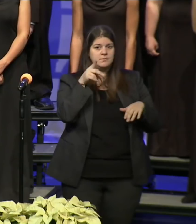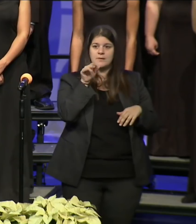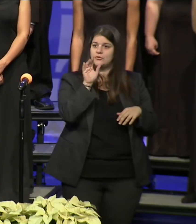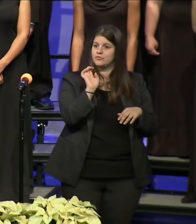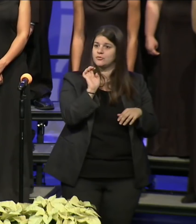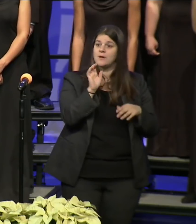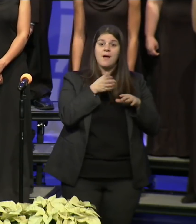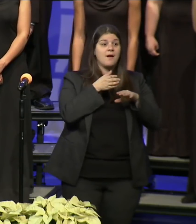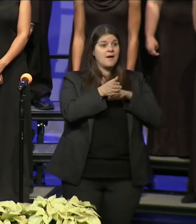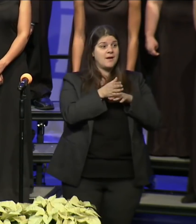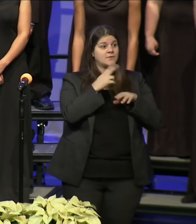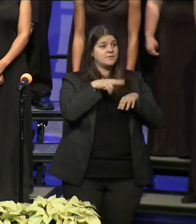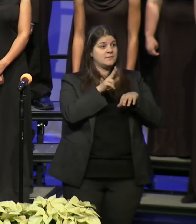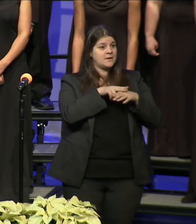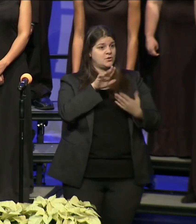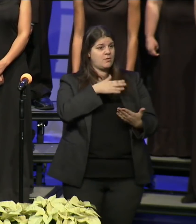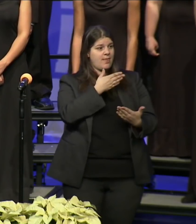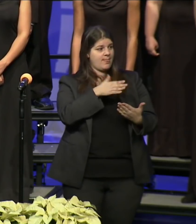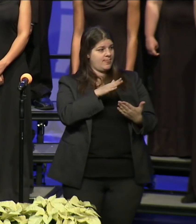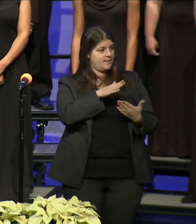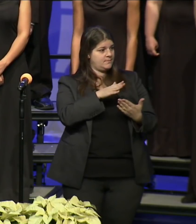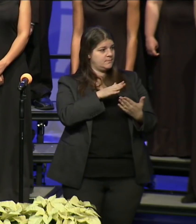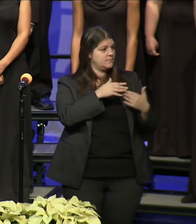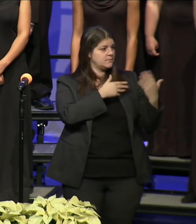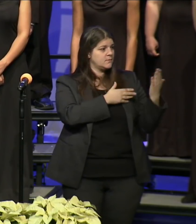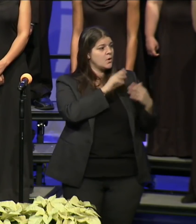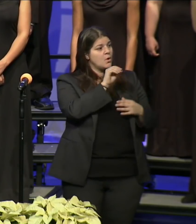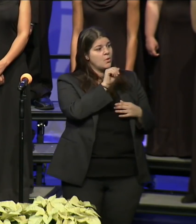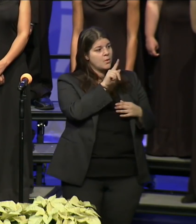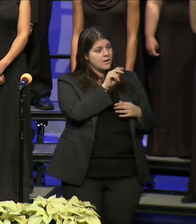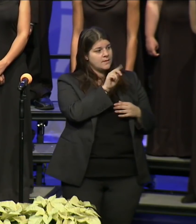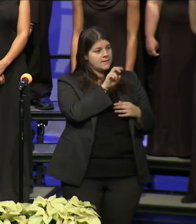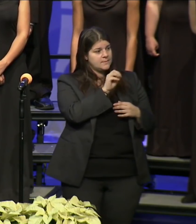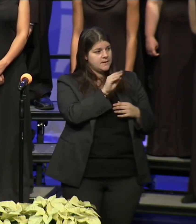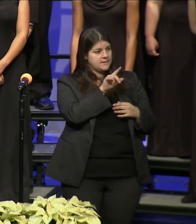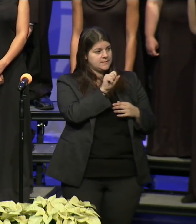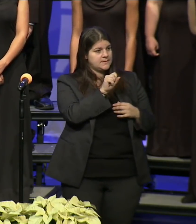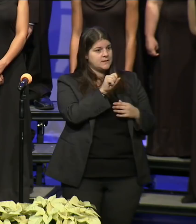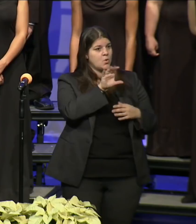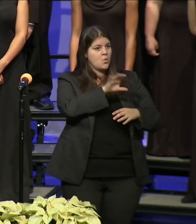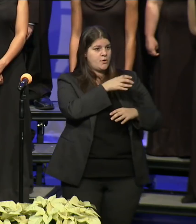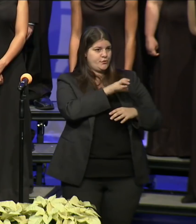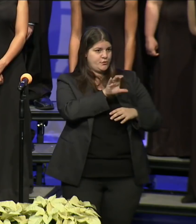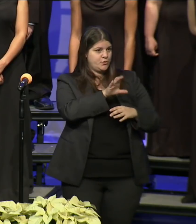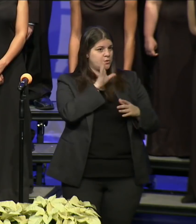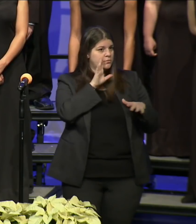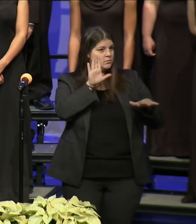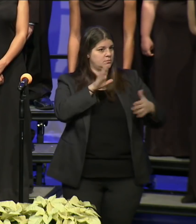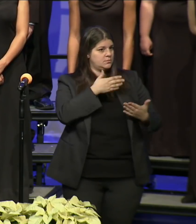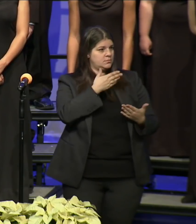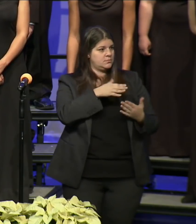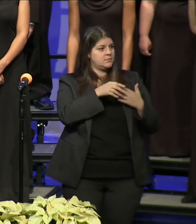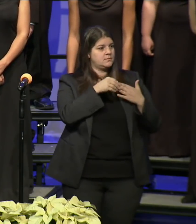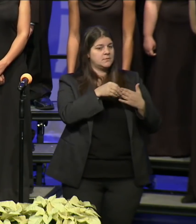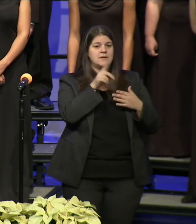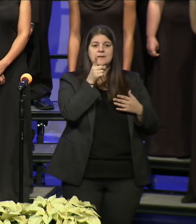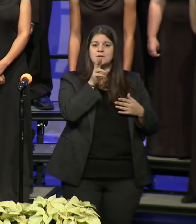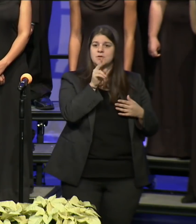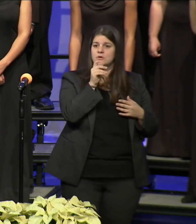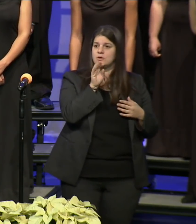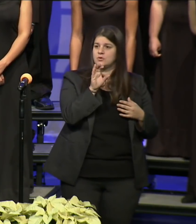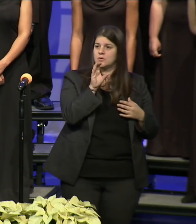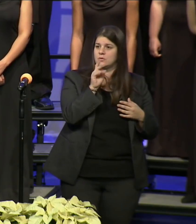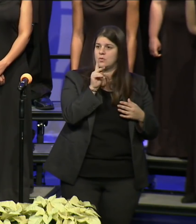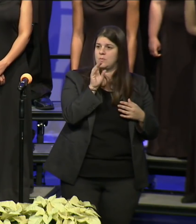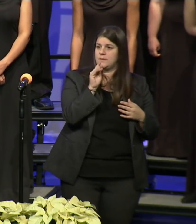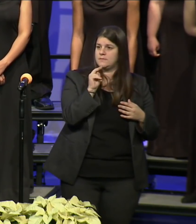standing for the national anthem, which will be performed by the Oakland Mills High School Chamber Choir, led by Dr. Edrin Coleman, and followed